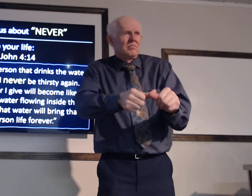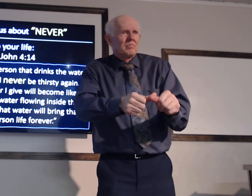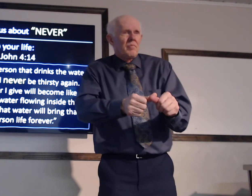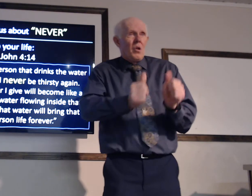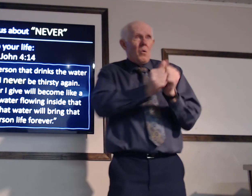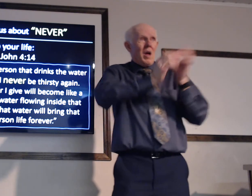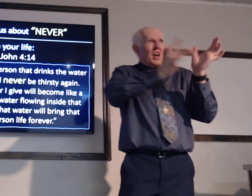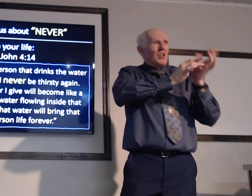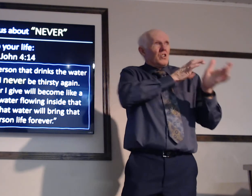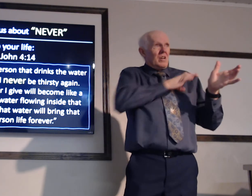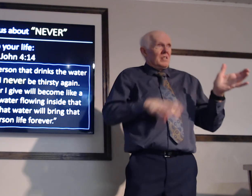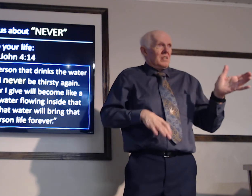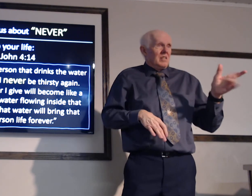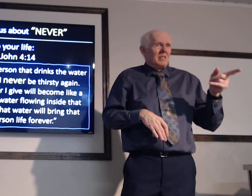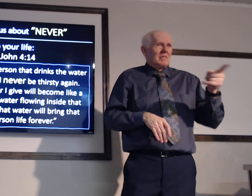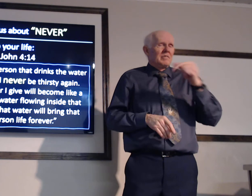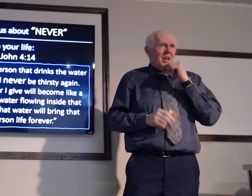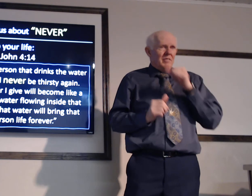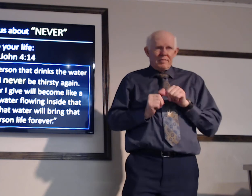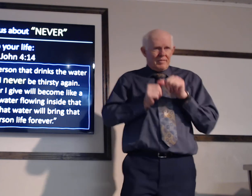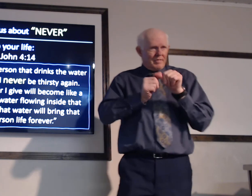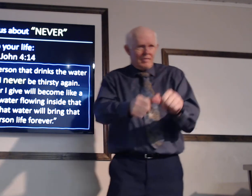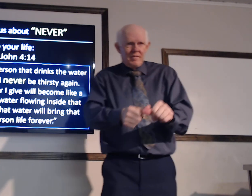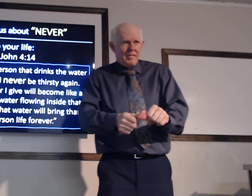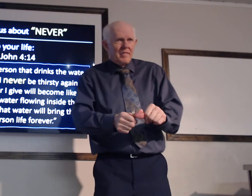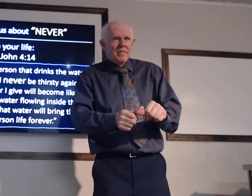that continues. Jesus Christ.